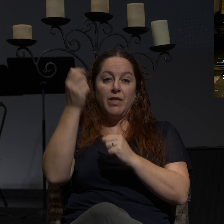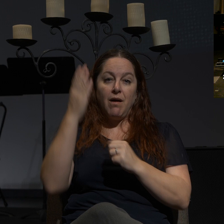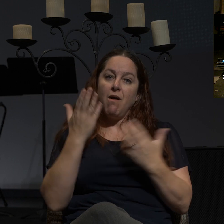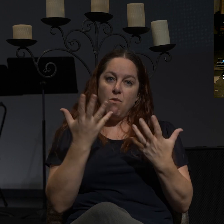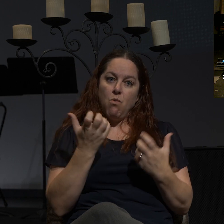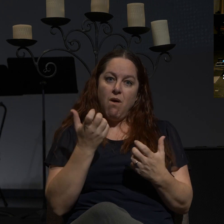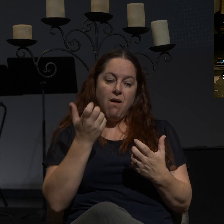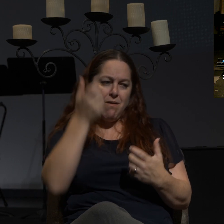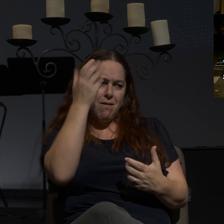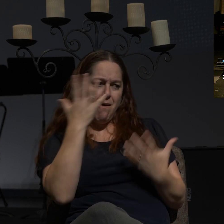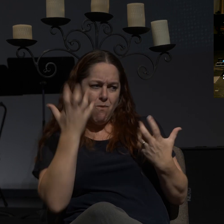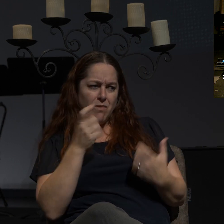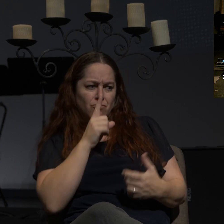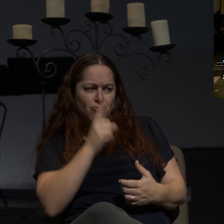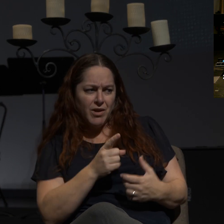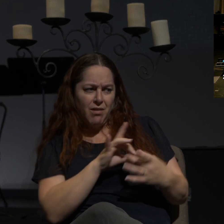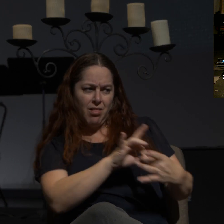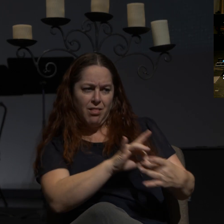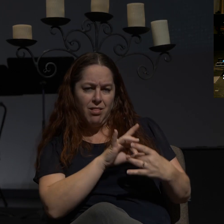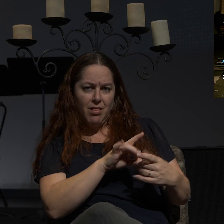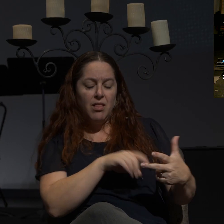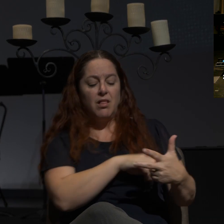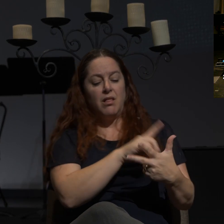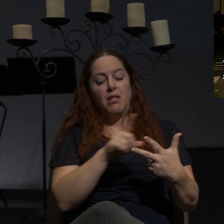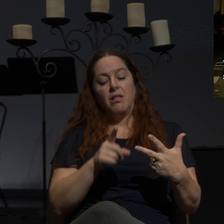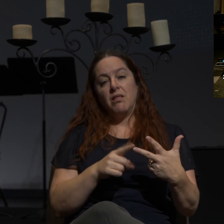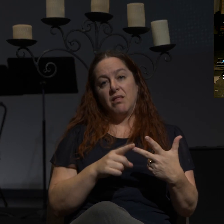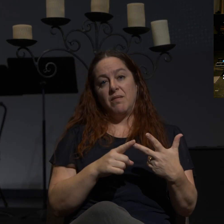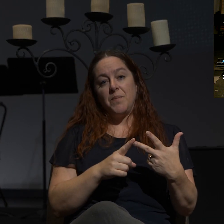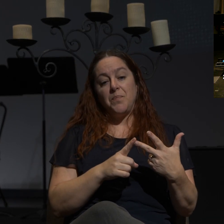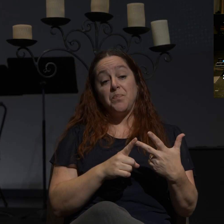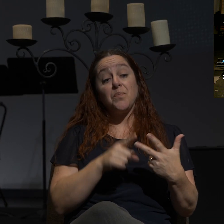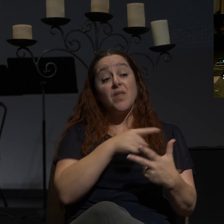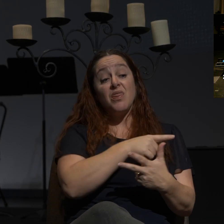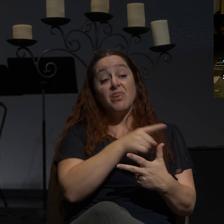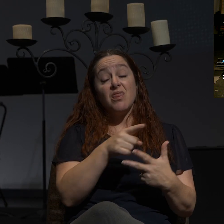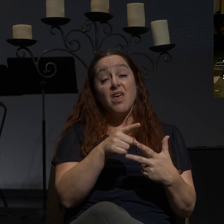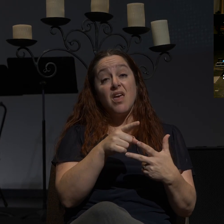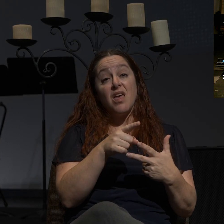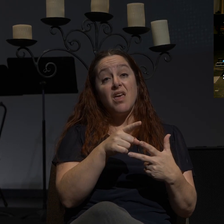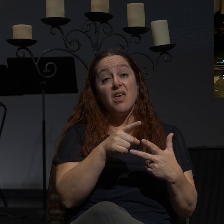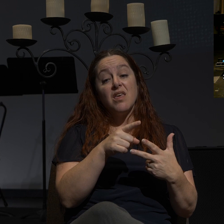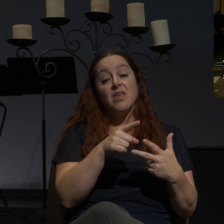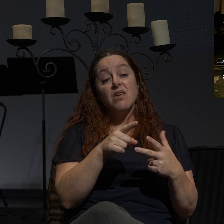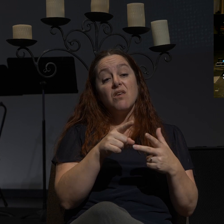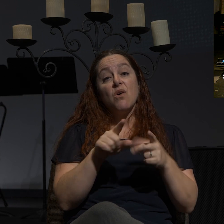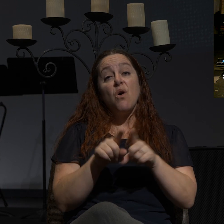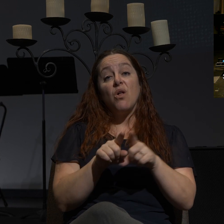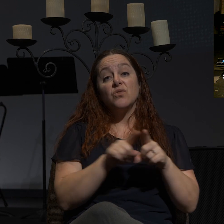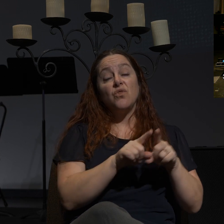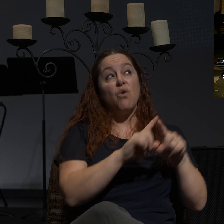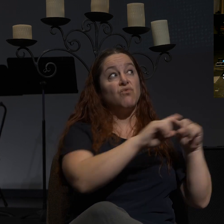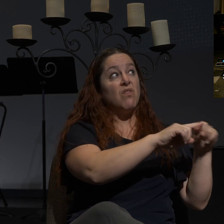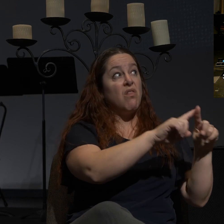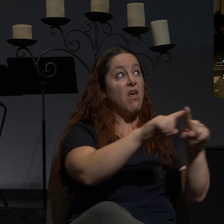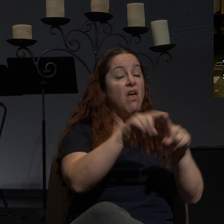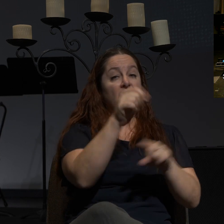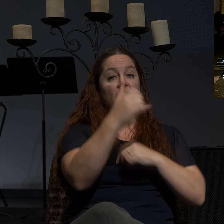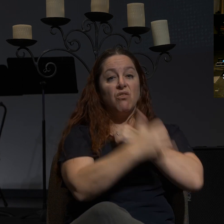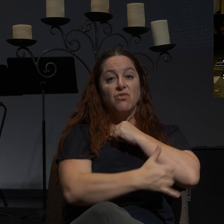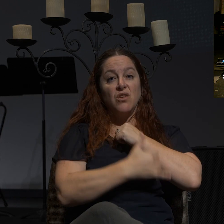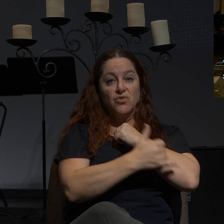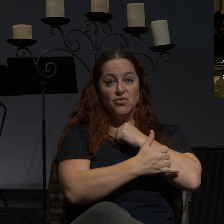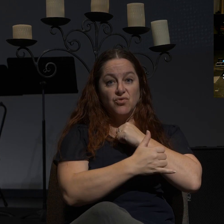real with him. The third accusation is that they were also relying on foreign nations.